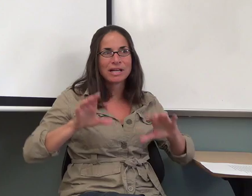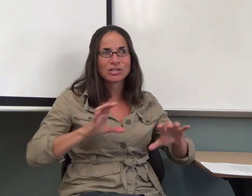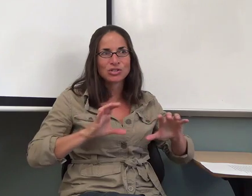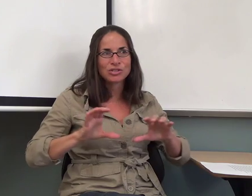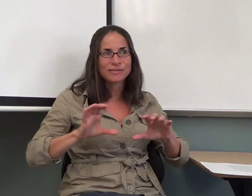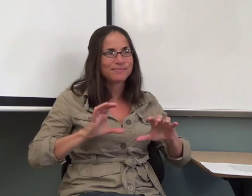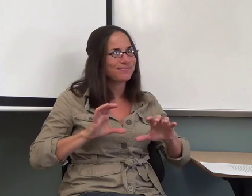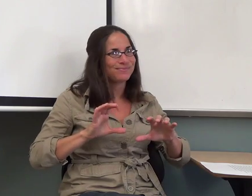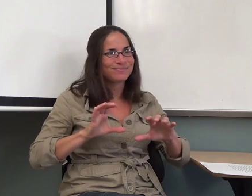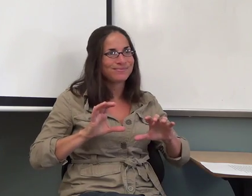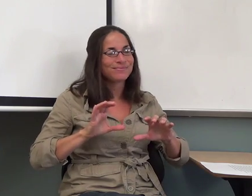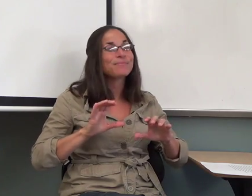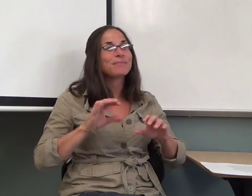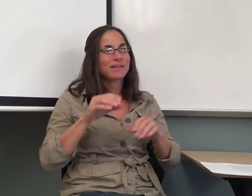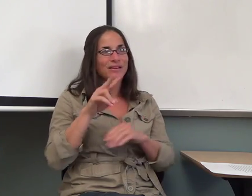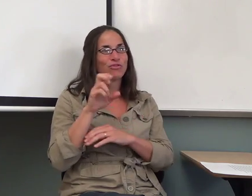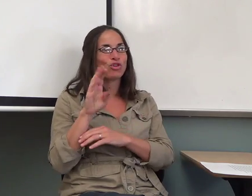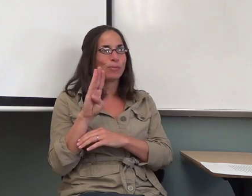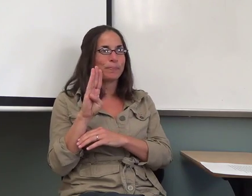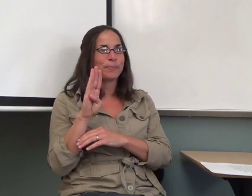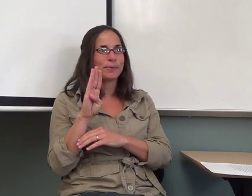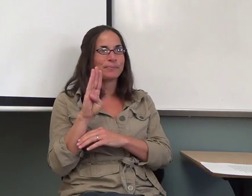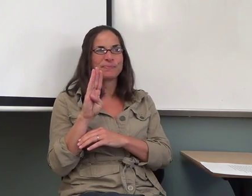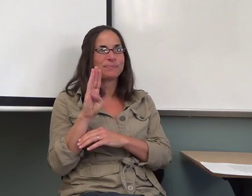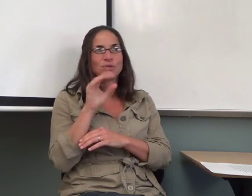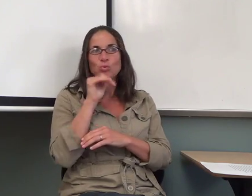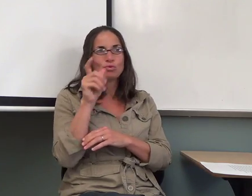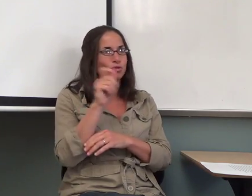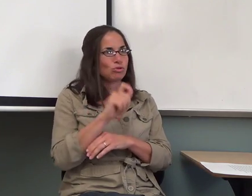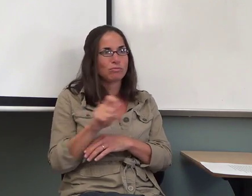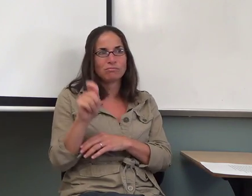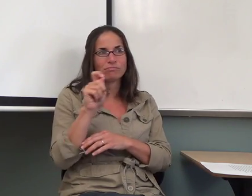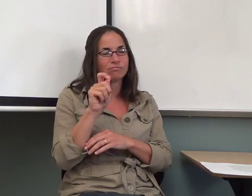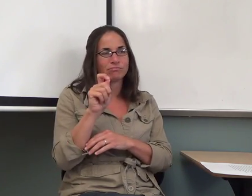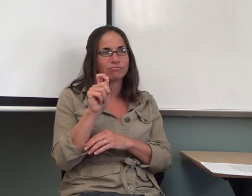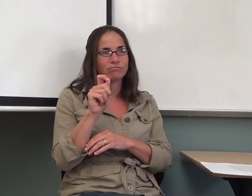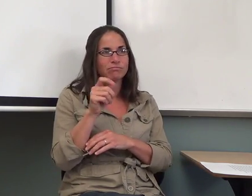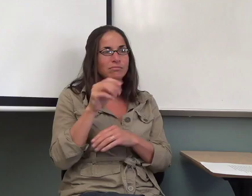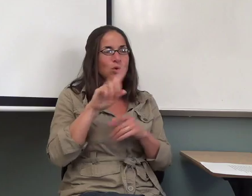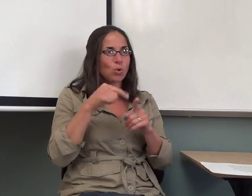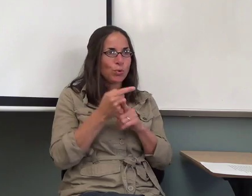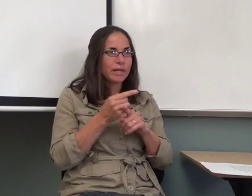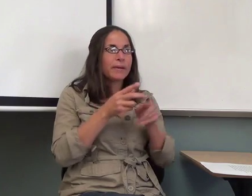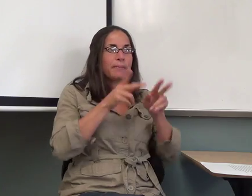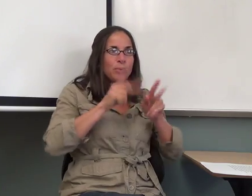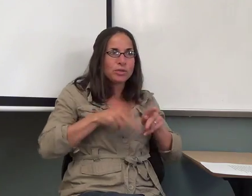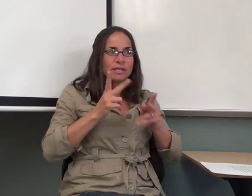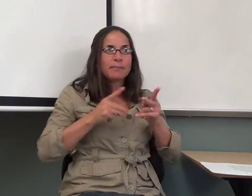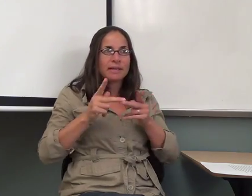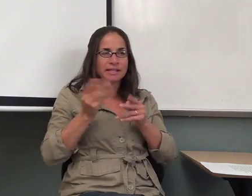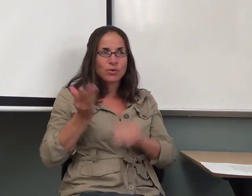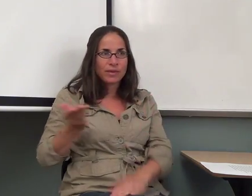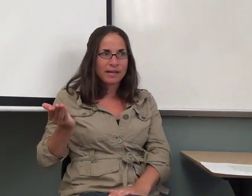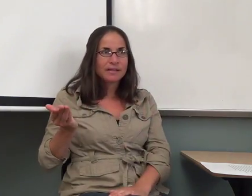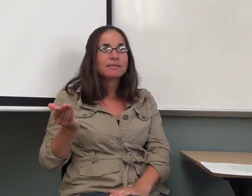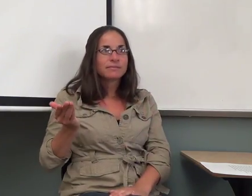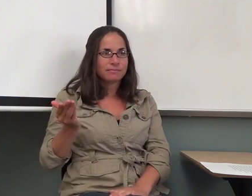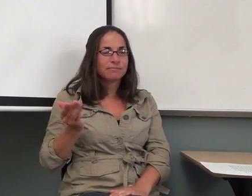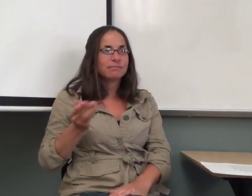action ends up being a verb. So we don't want to use that as a noun. We want to stick to things that are person, places, or things. Almost like something you can touch. So expand,